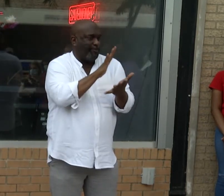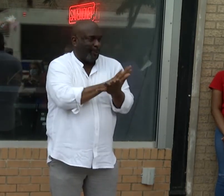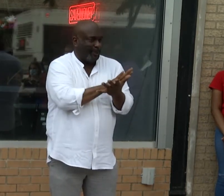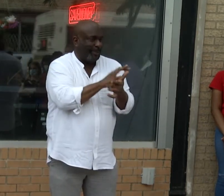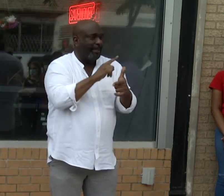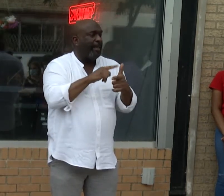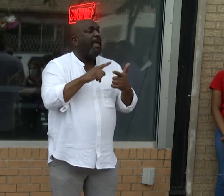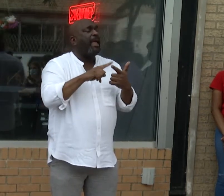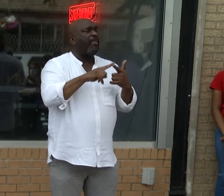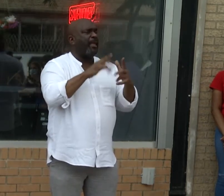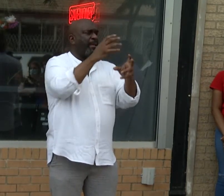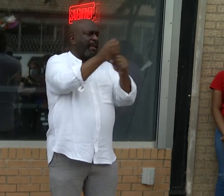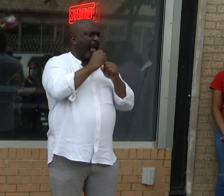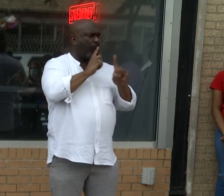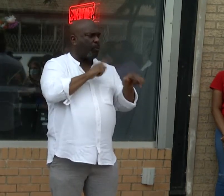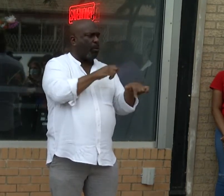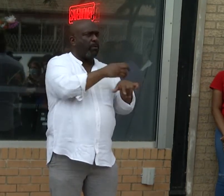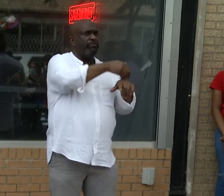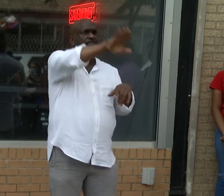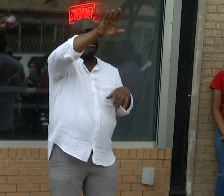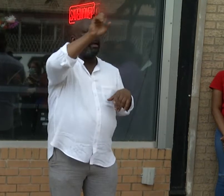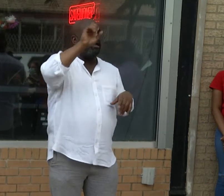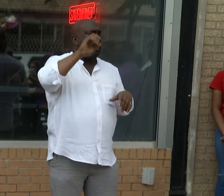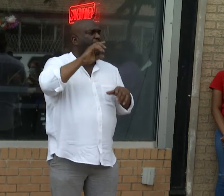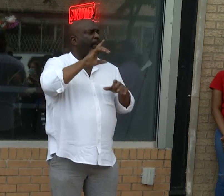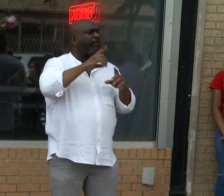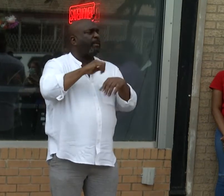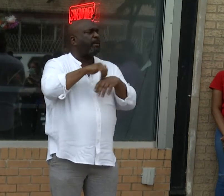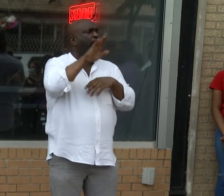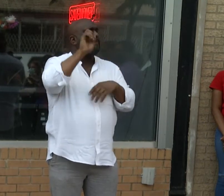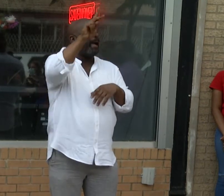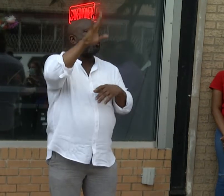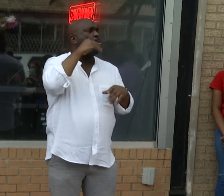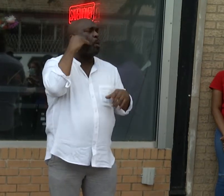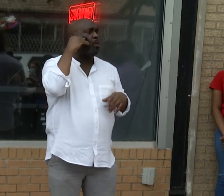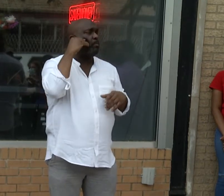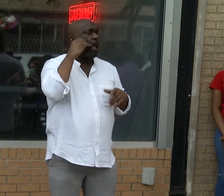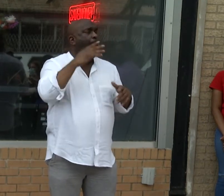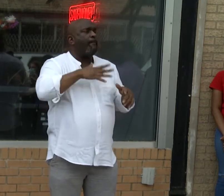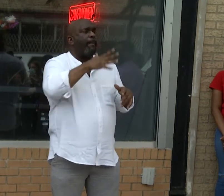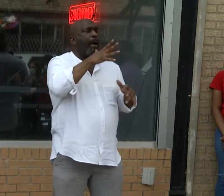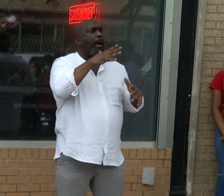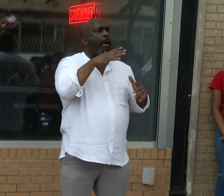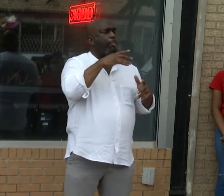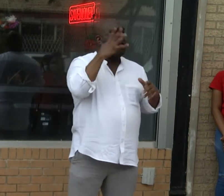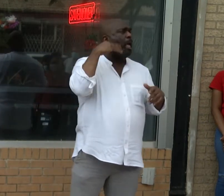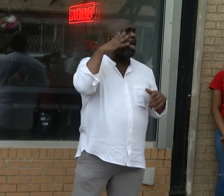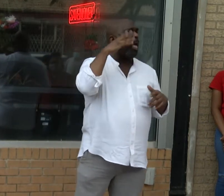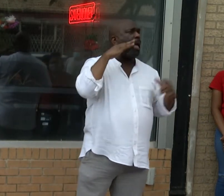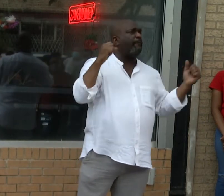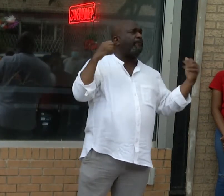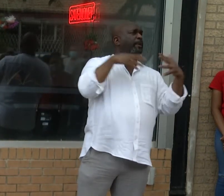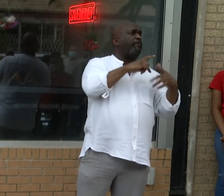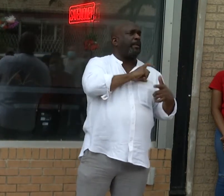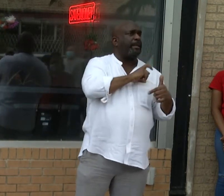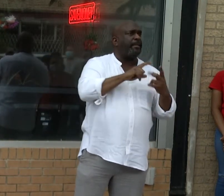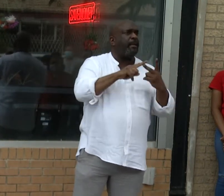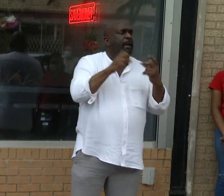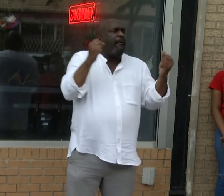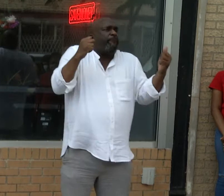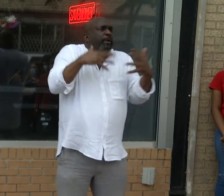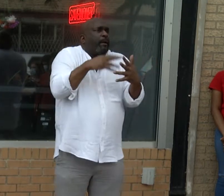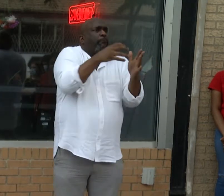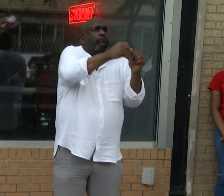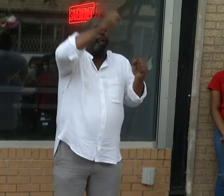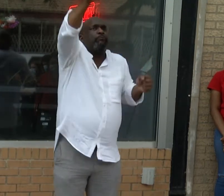order of deportation for 19 years. My mom lived in fear of the police, and she lived in fear of being separated from our